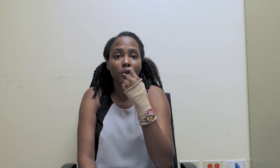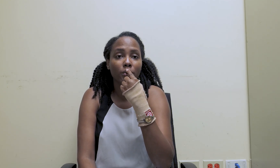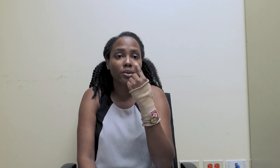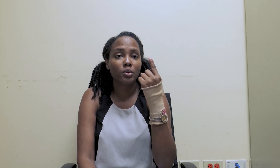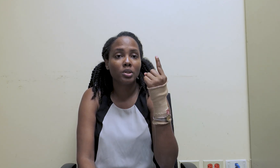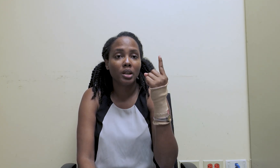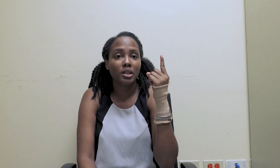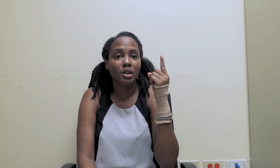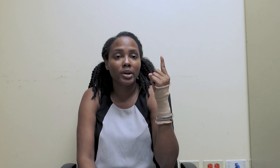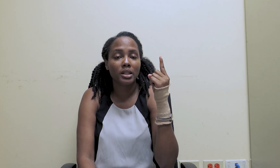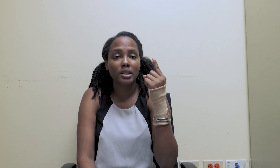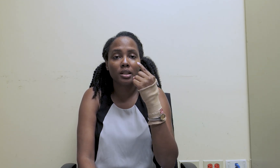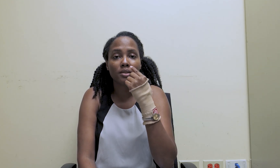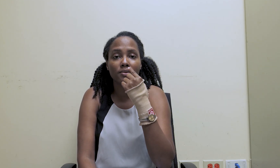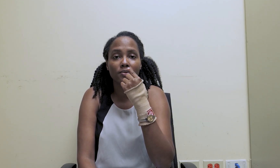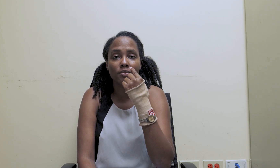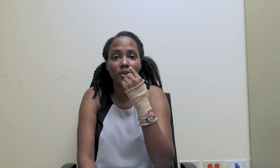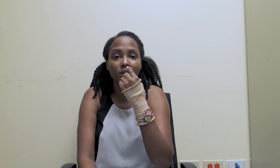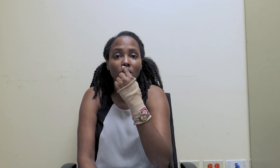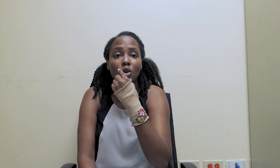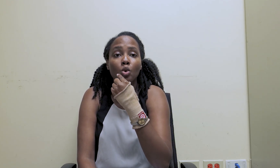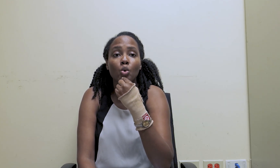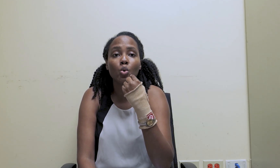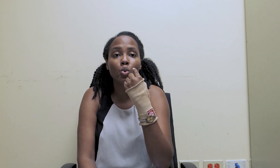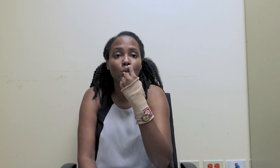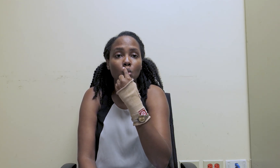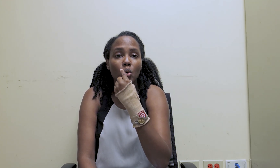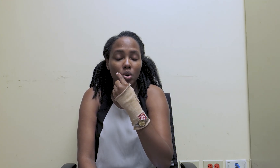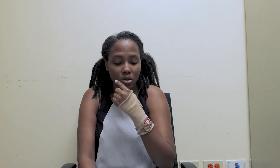mouth using your right index finger. Who